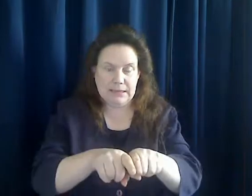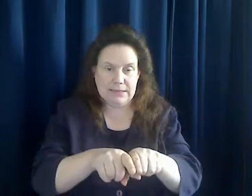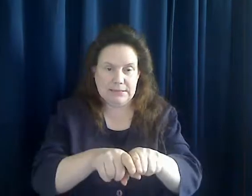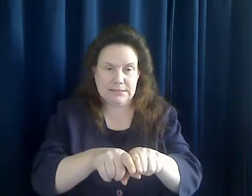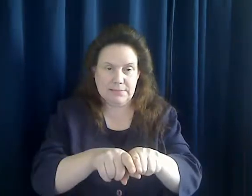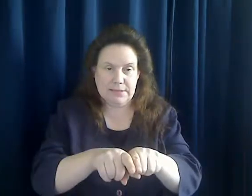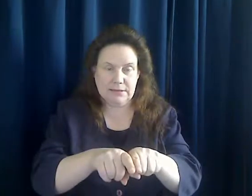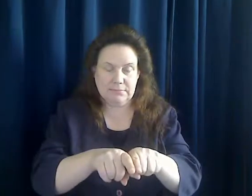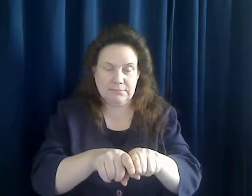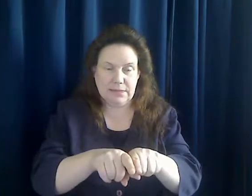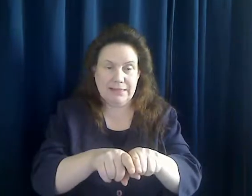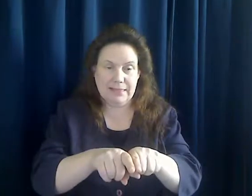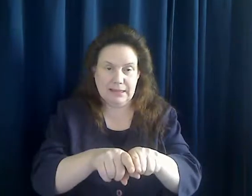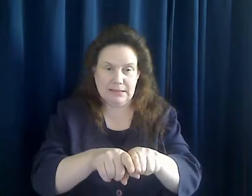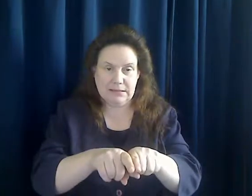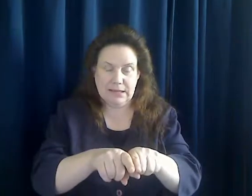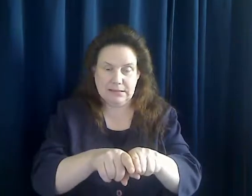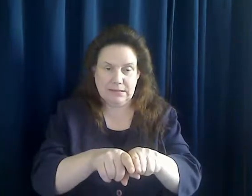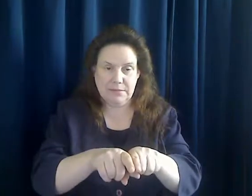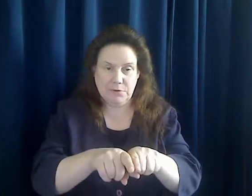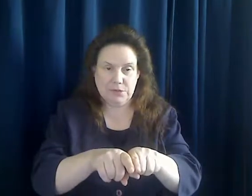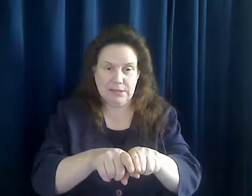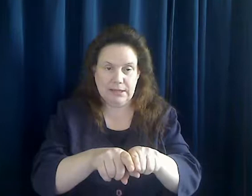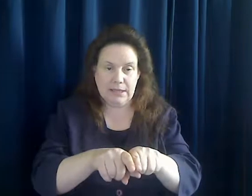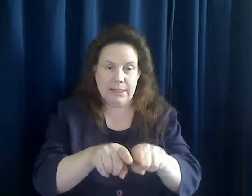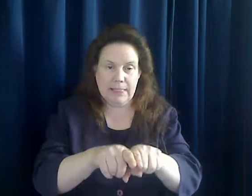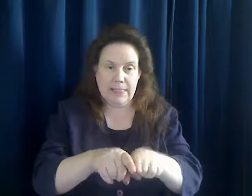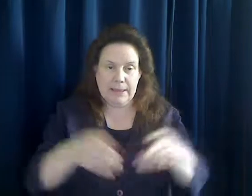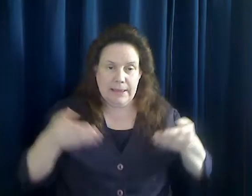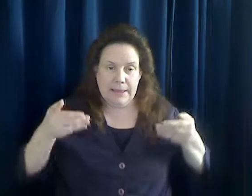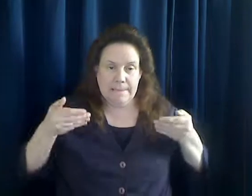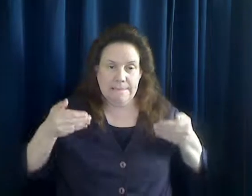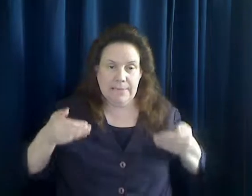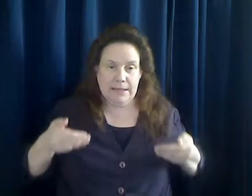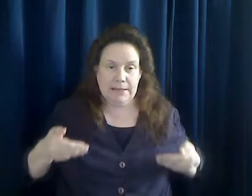as in something alike, not the emotion like me.